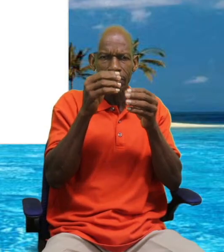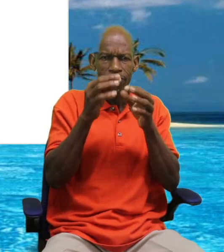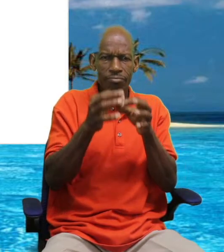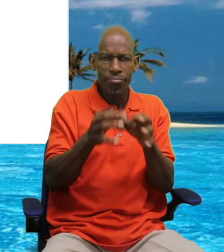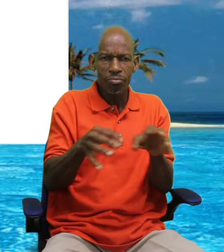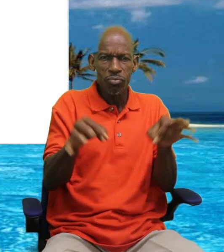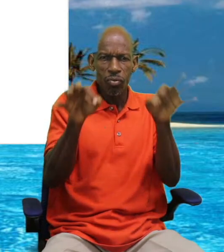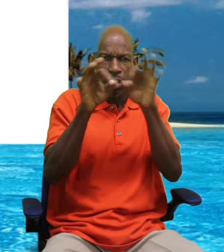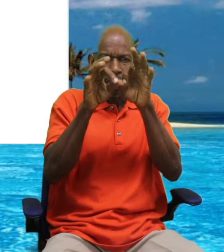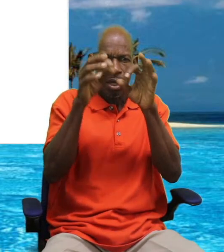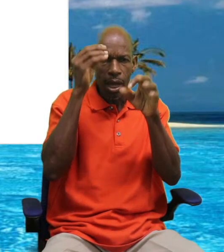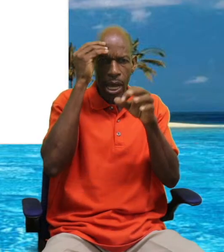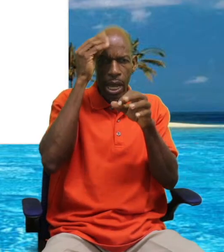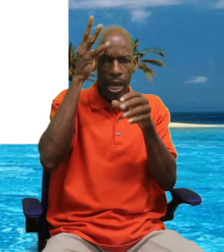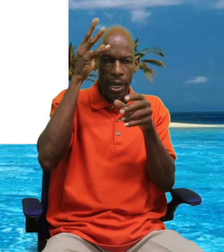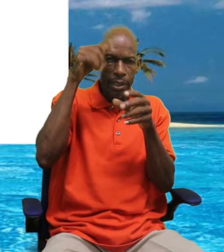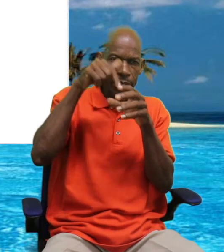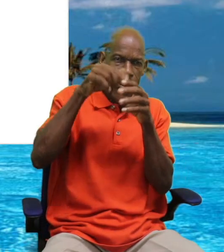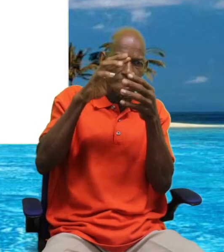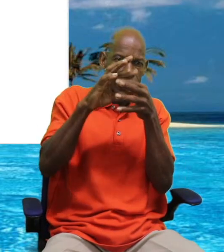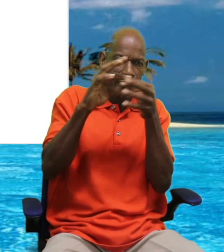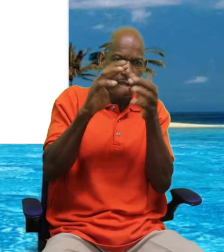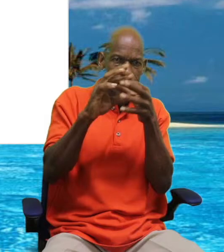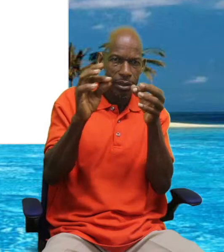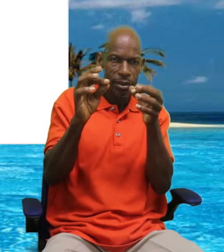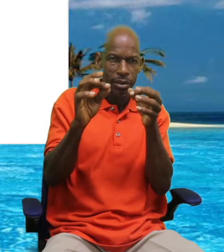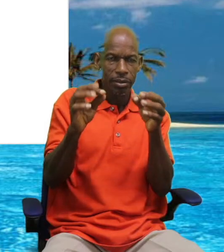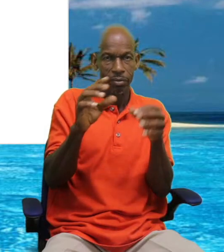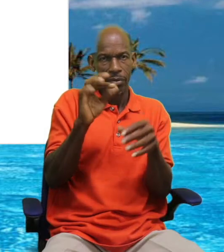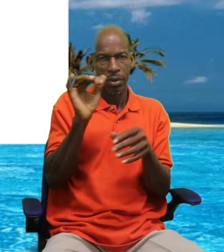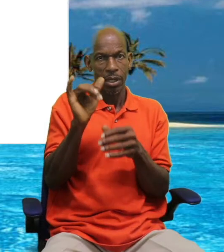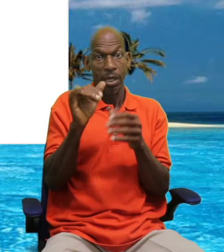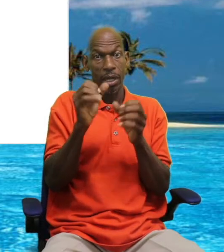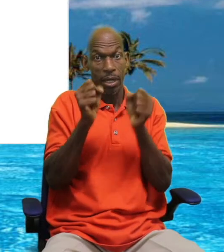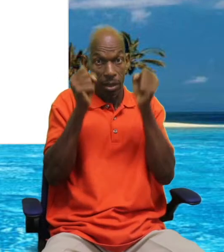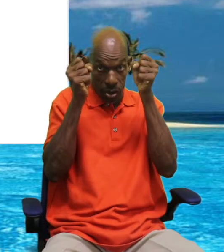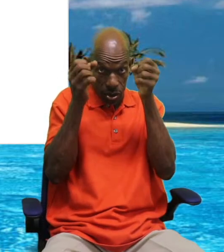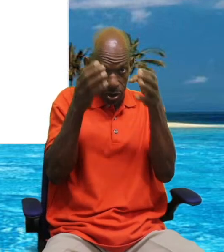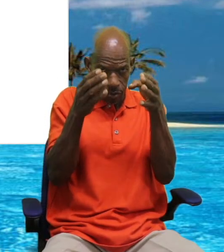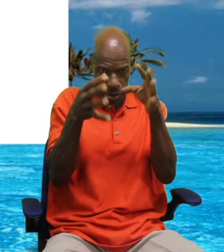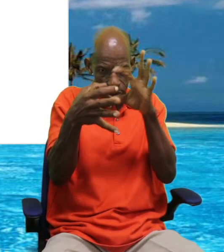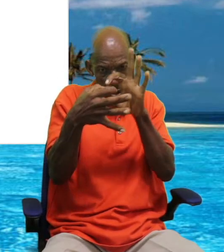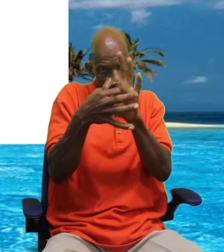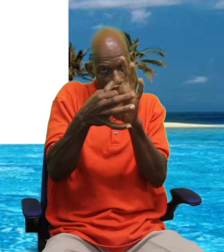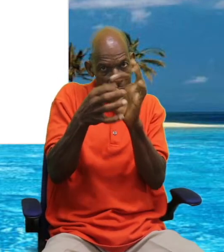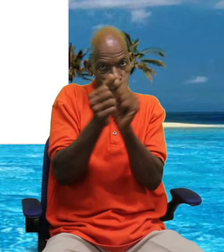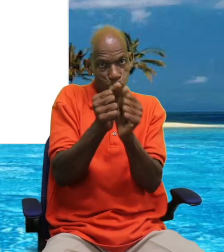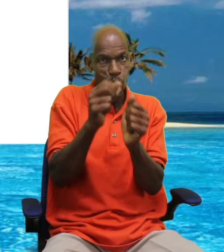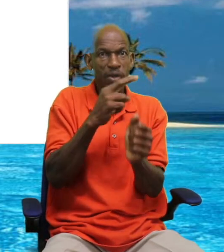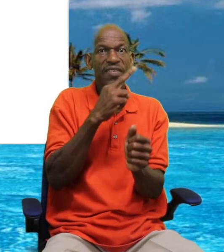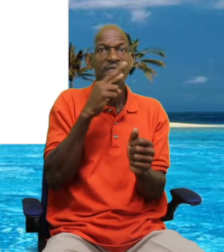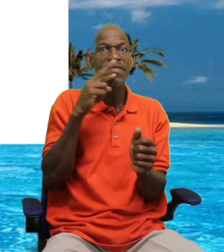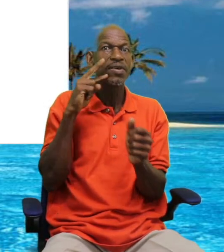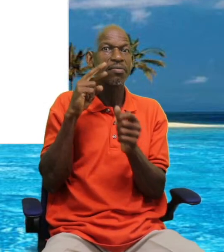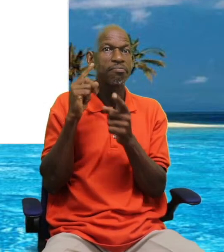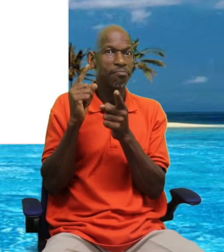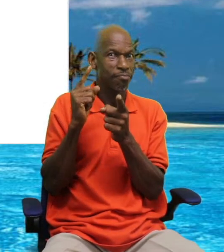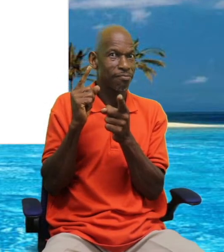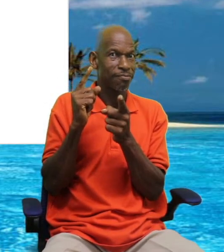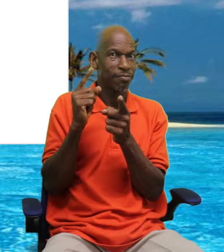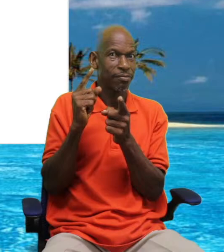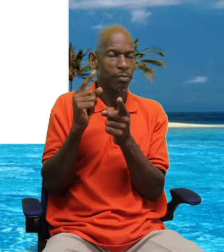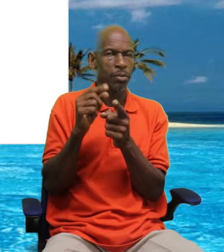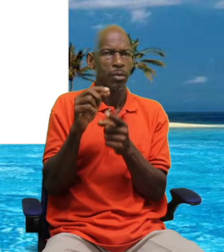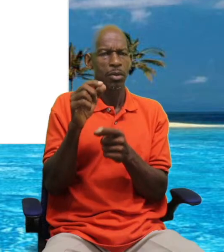sentence is linked to the verb. So every time you are looking for the subject of a sentence, first you need to identify the